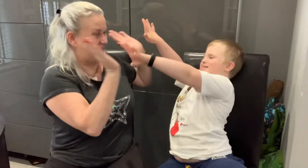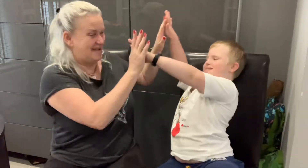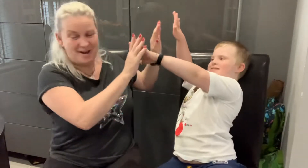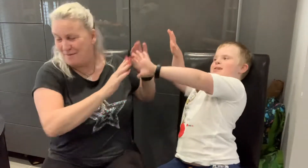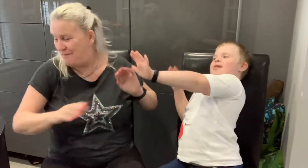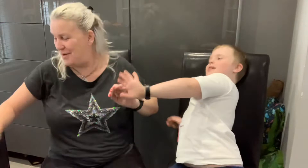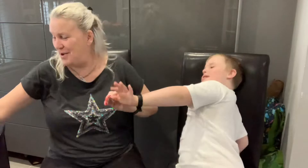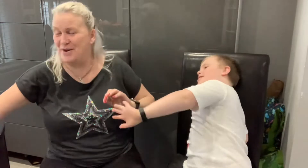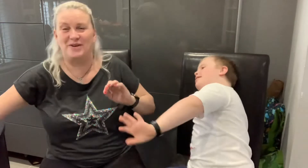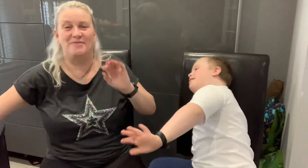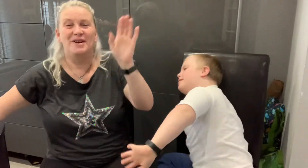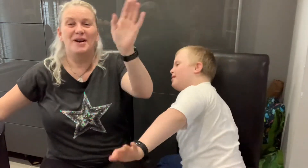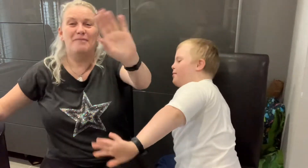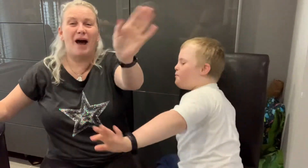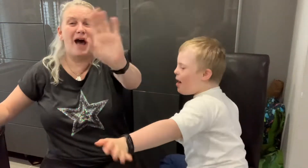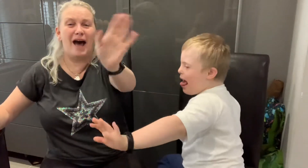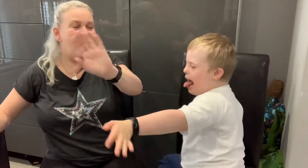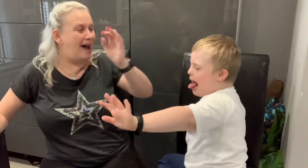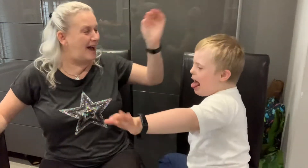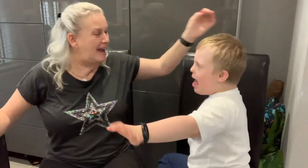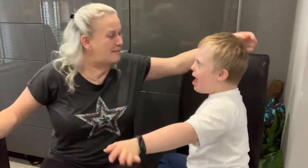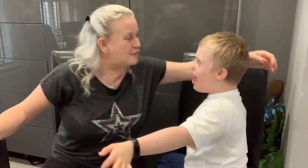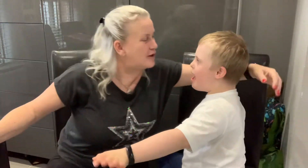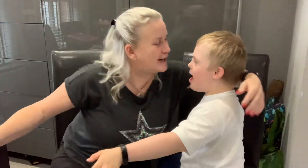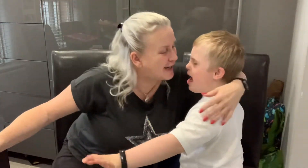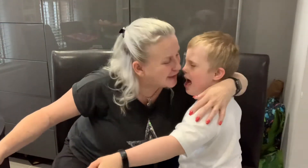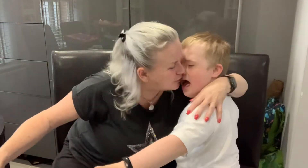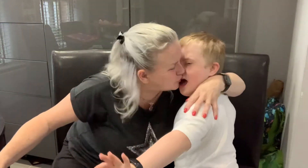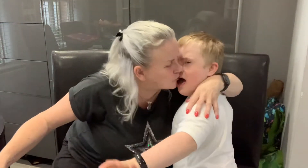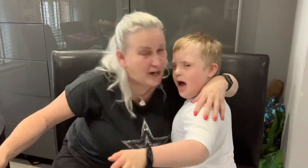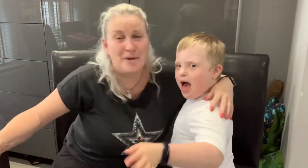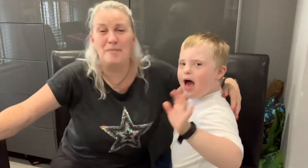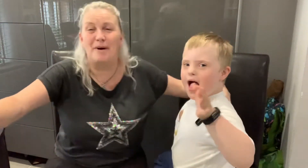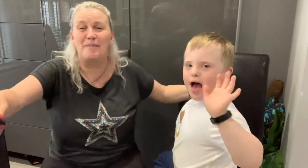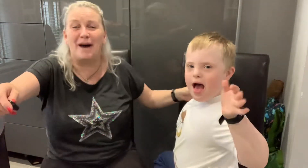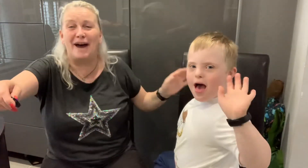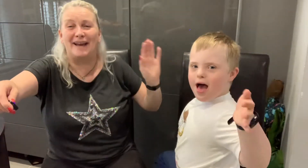Boo-hoo. Bye. Brilliant. Bye-bye.